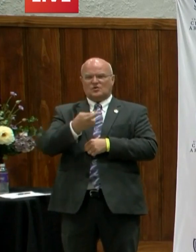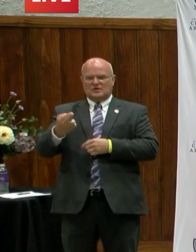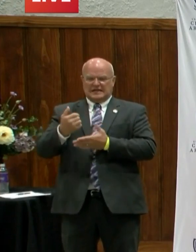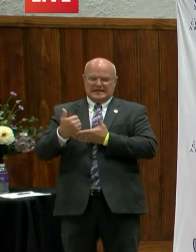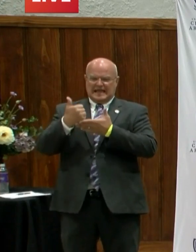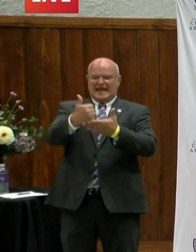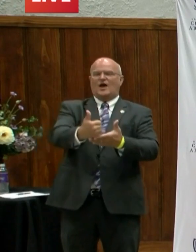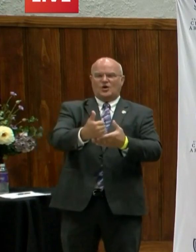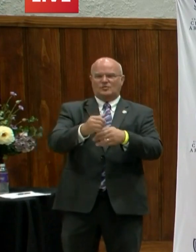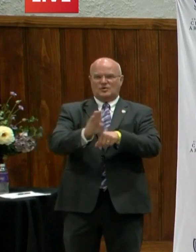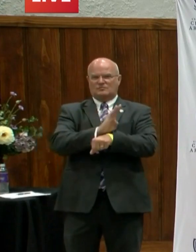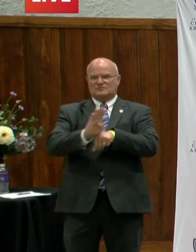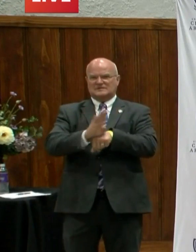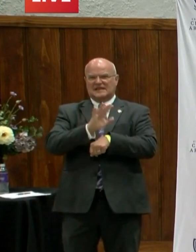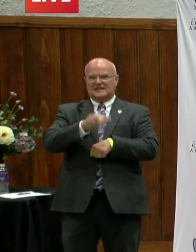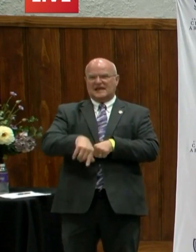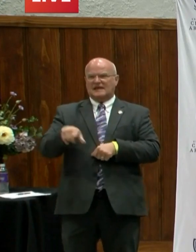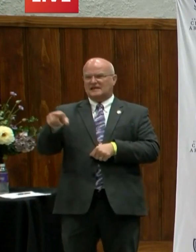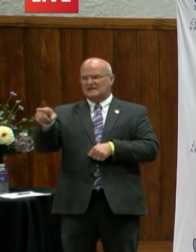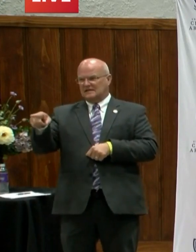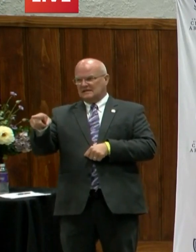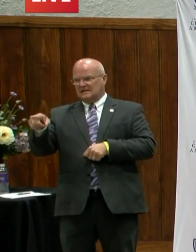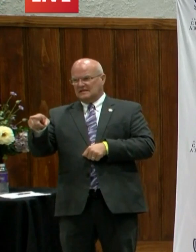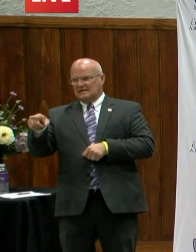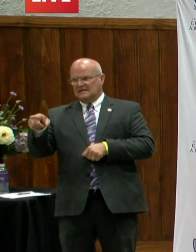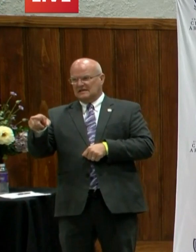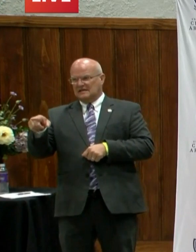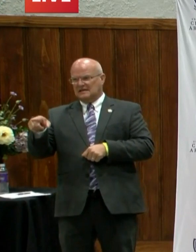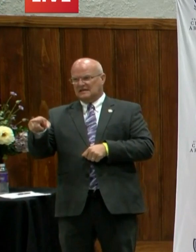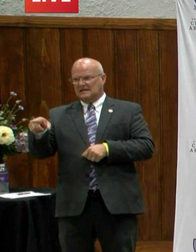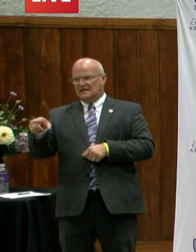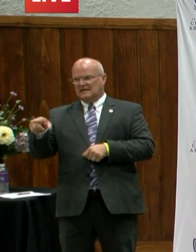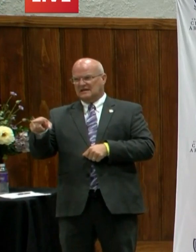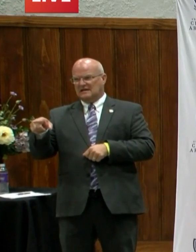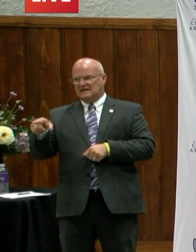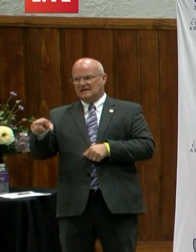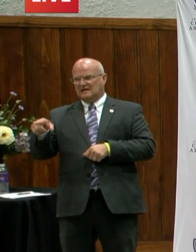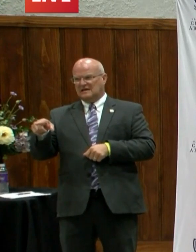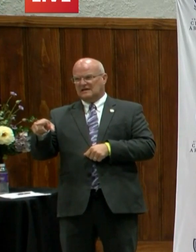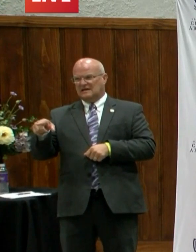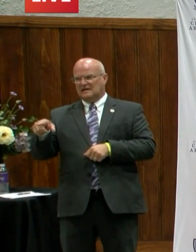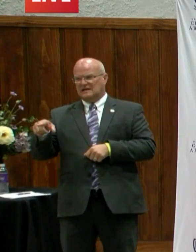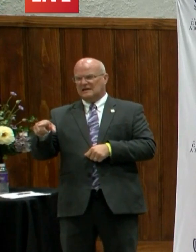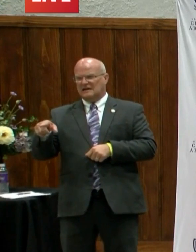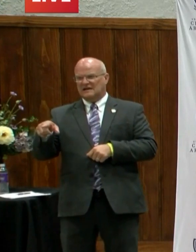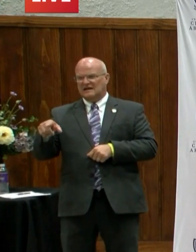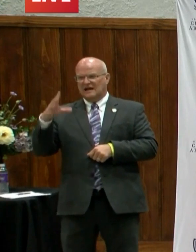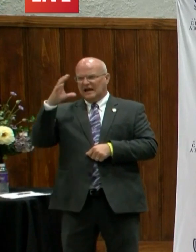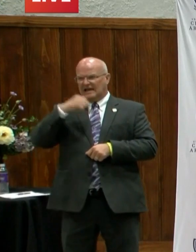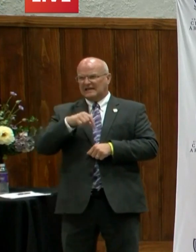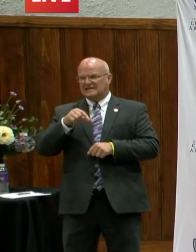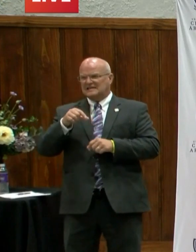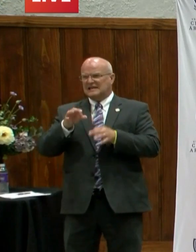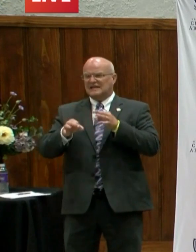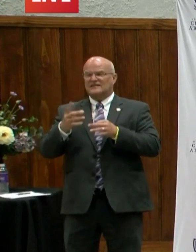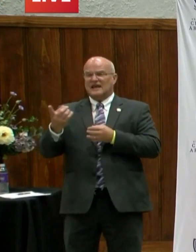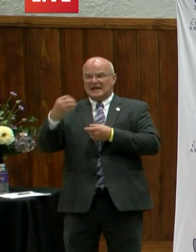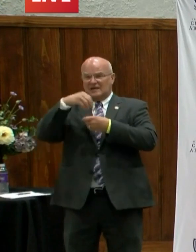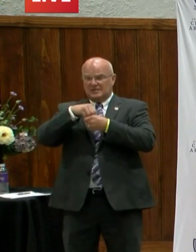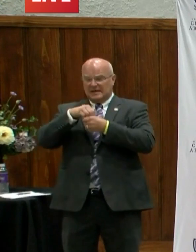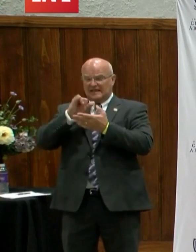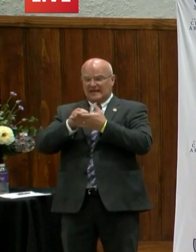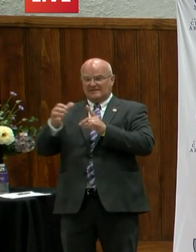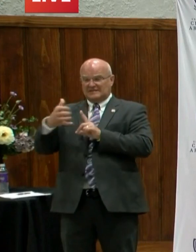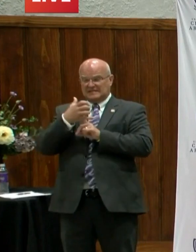assist in the personnel with that. So I want to say they are, I guess, does it work with, if they do come to